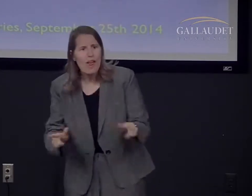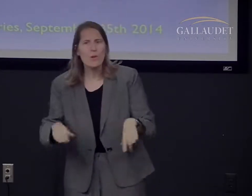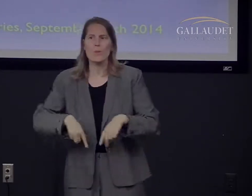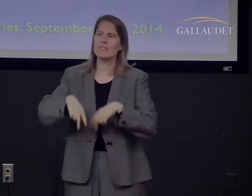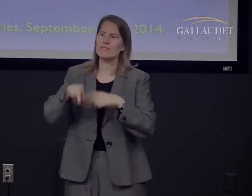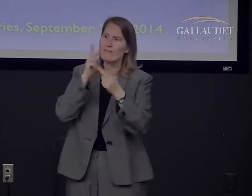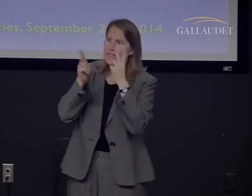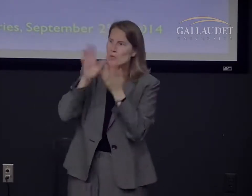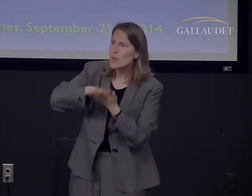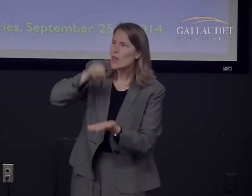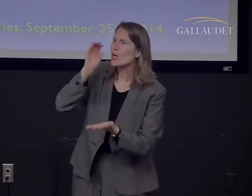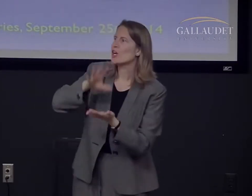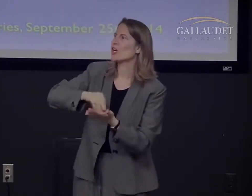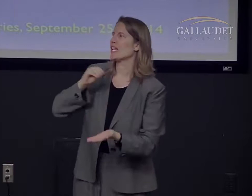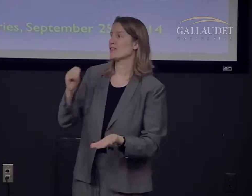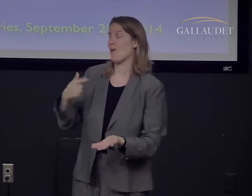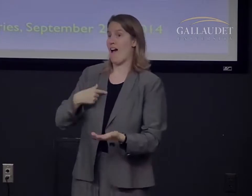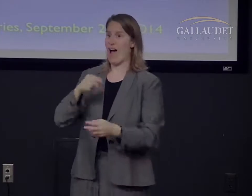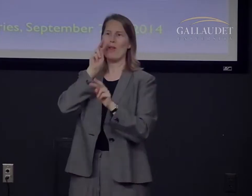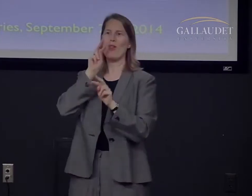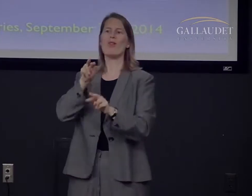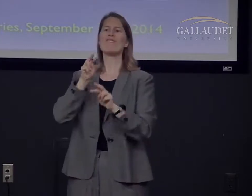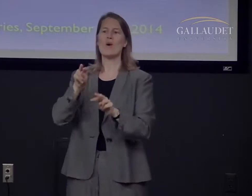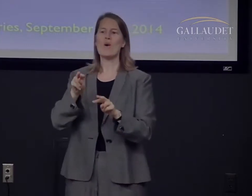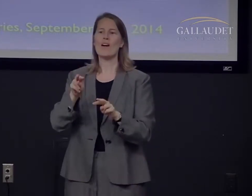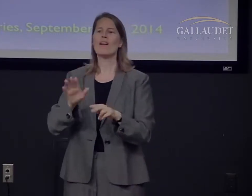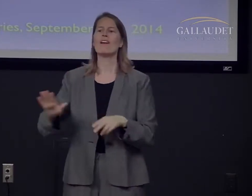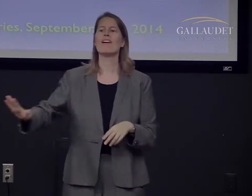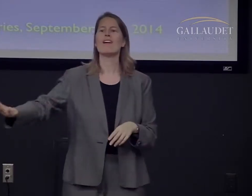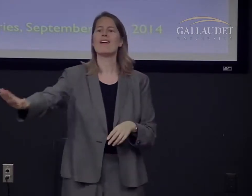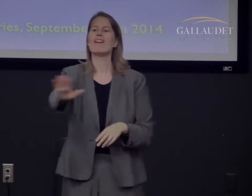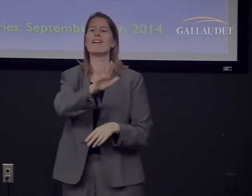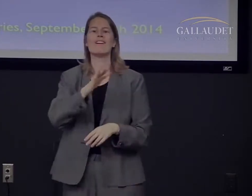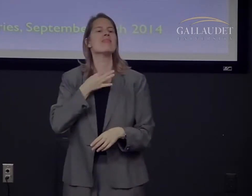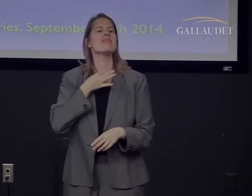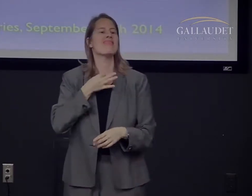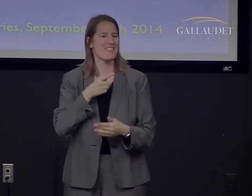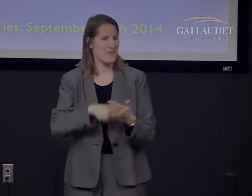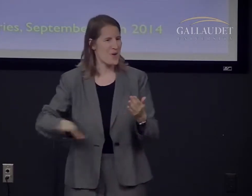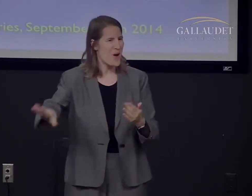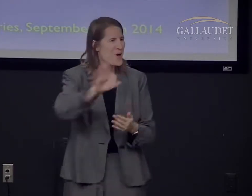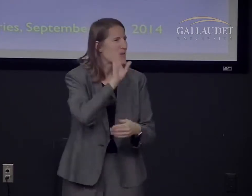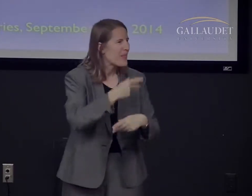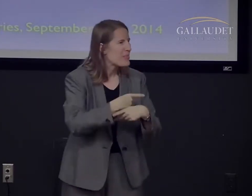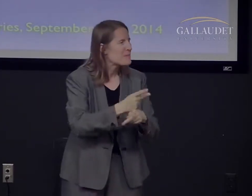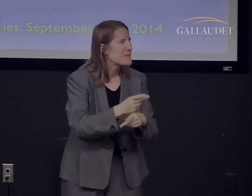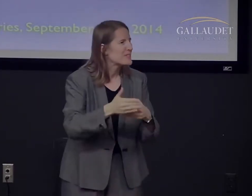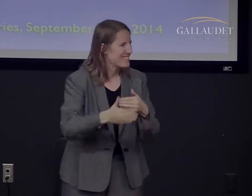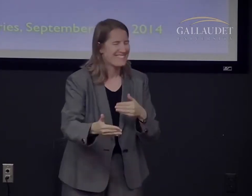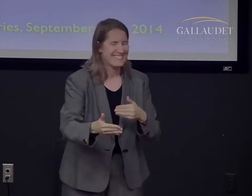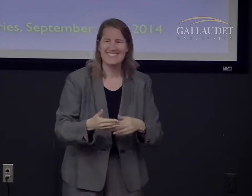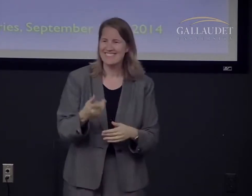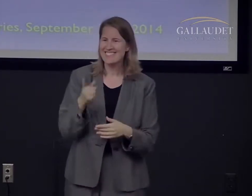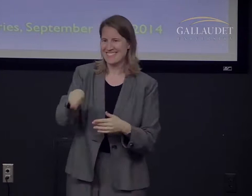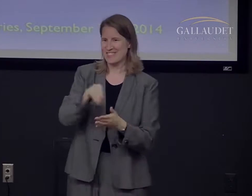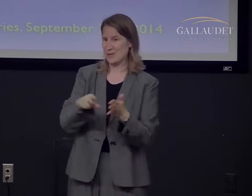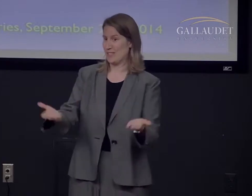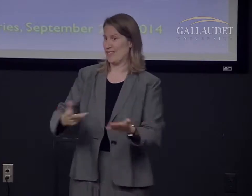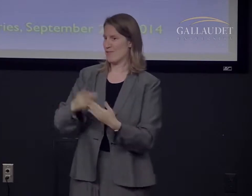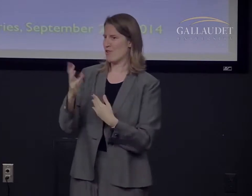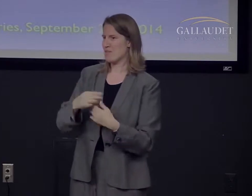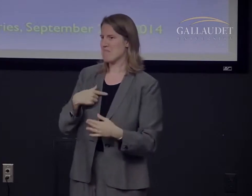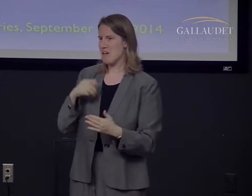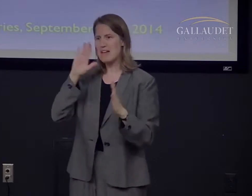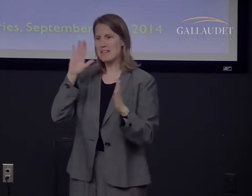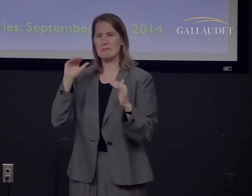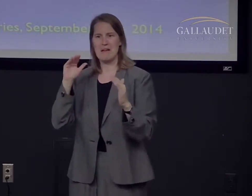learning. So that I really look forward to seeing what the students in this program will do over the